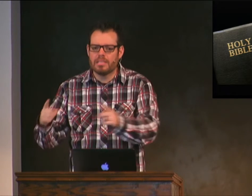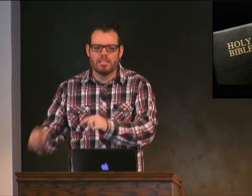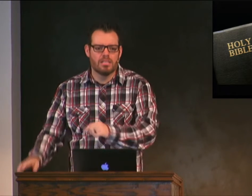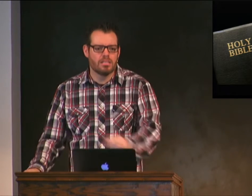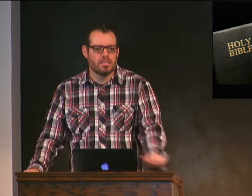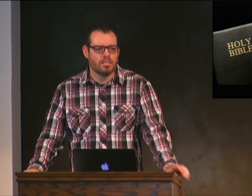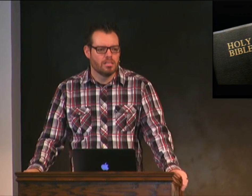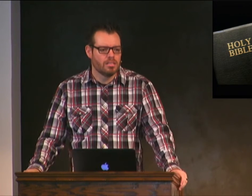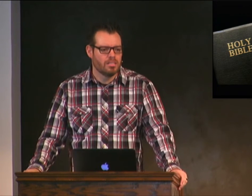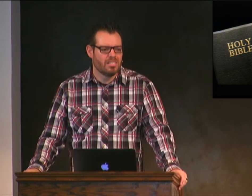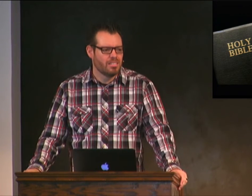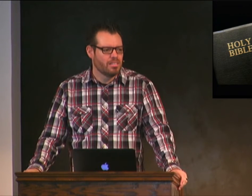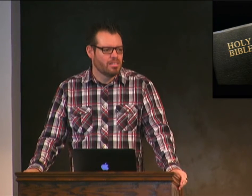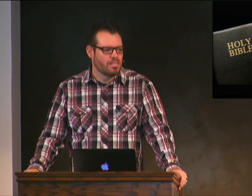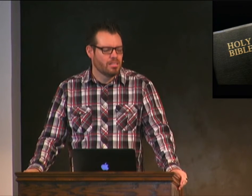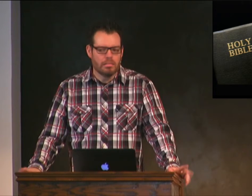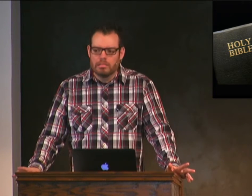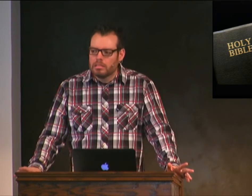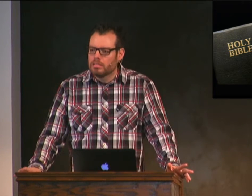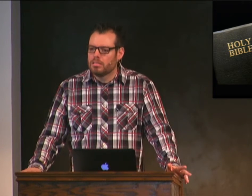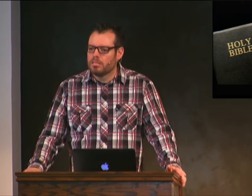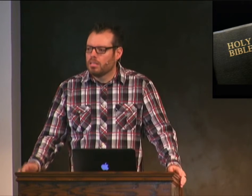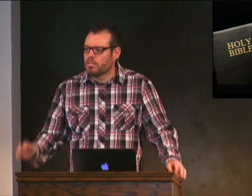it happens.